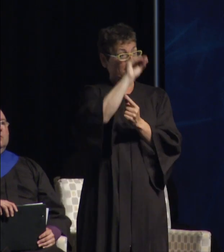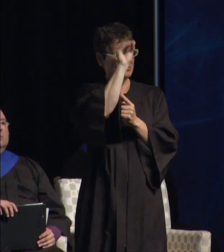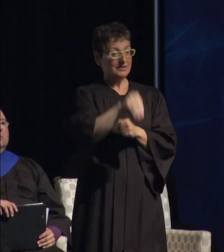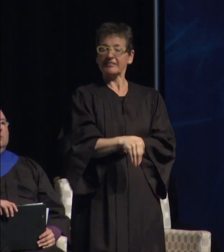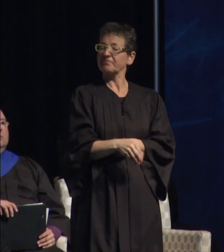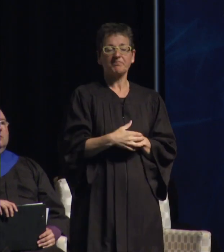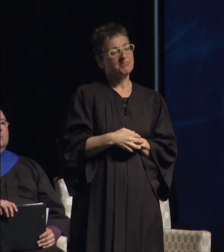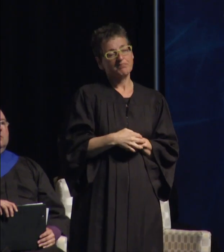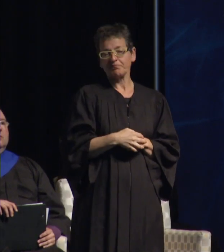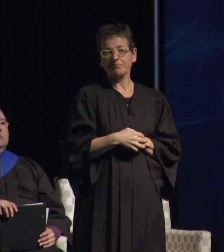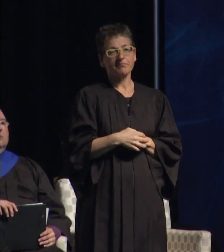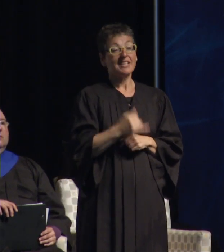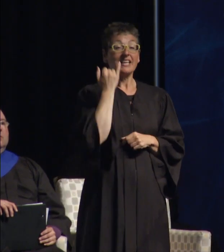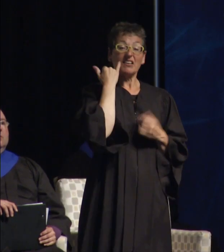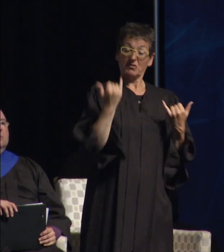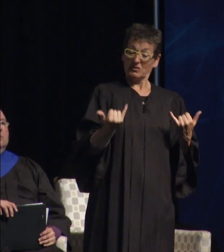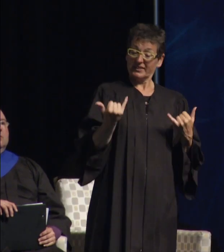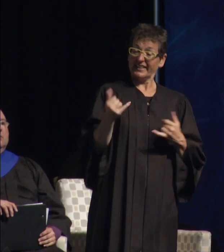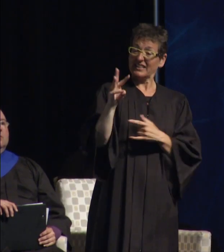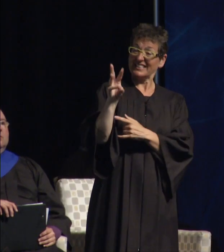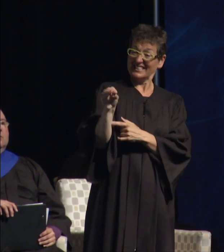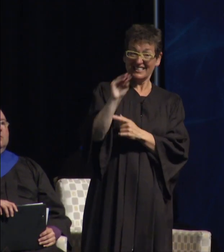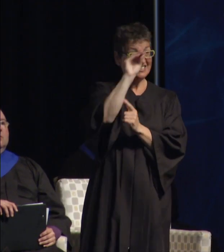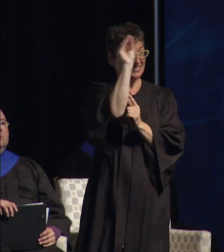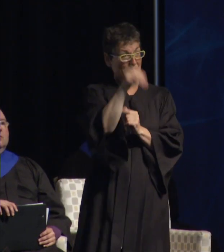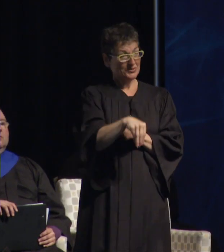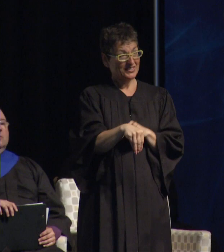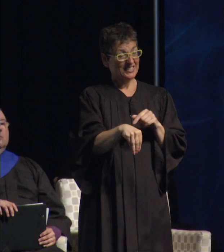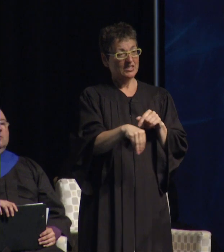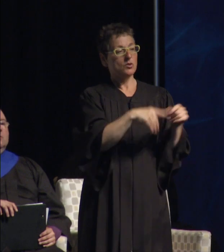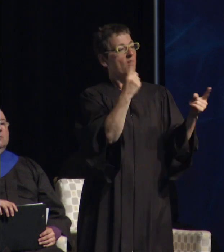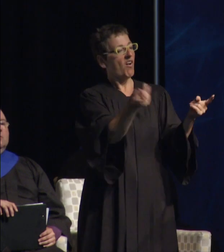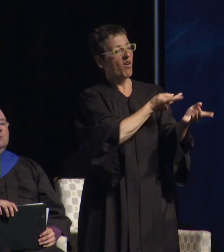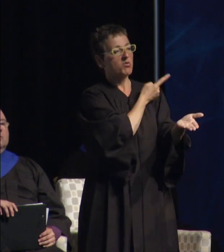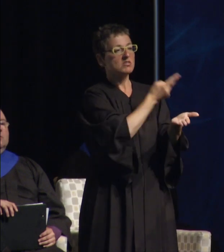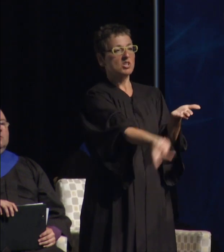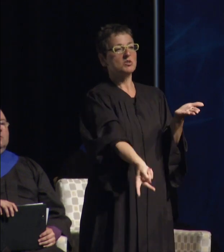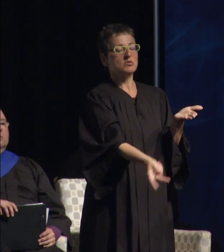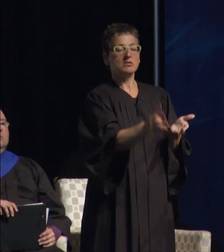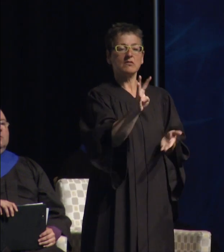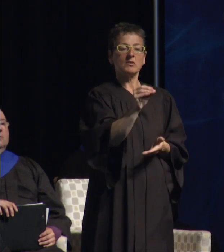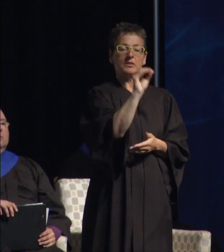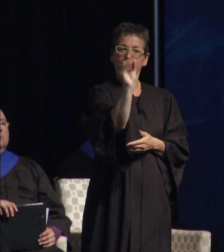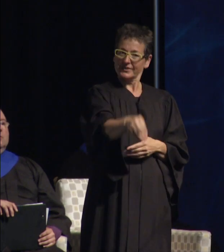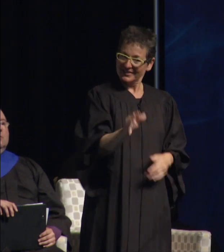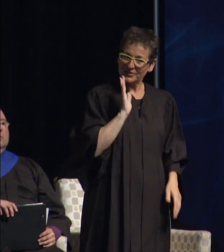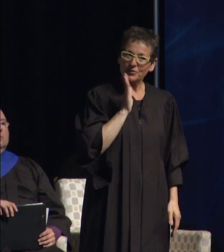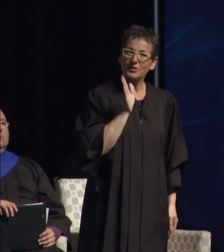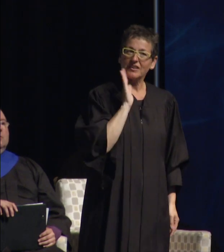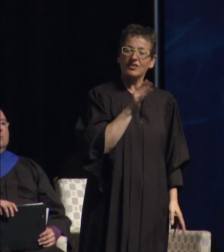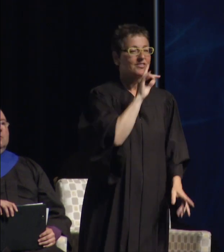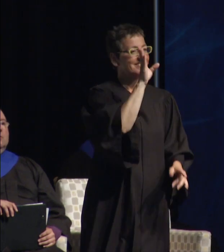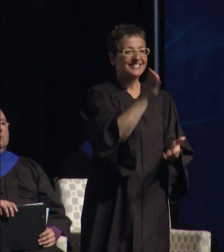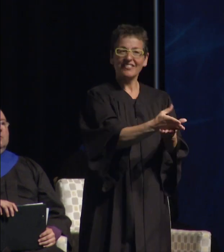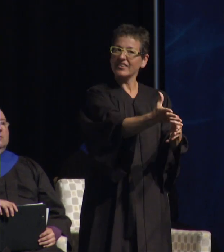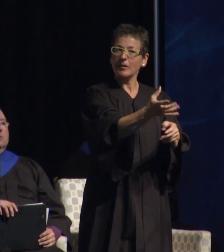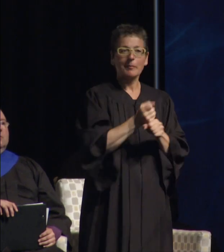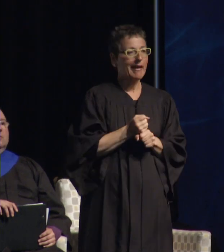If you're just giving 60% today, you will always lose the 40%, and you'll never get it